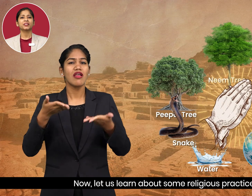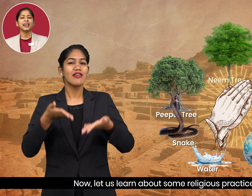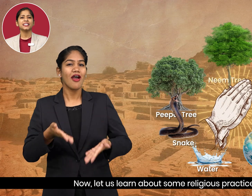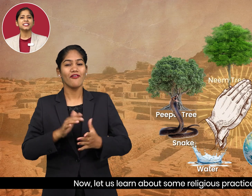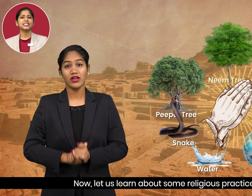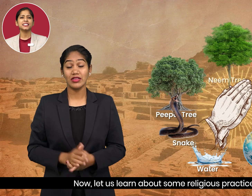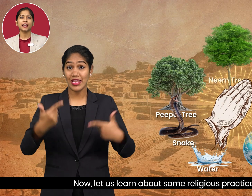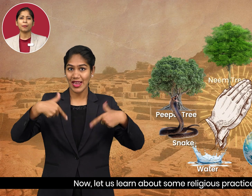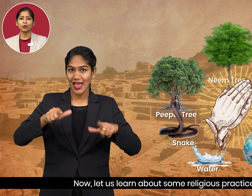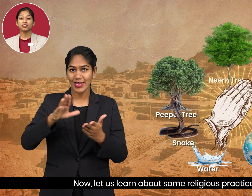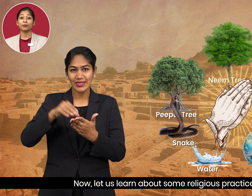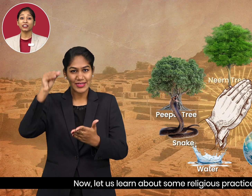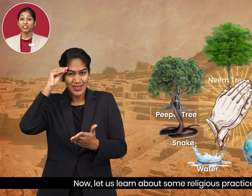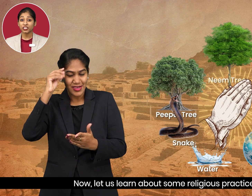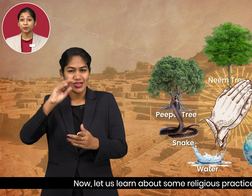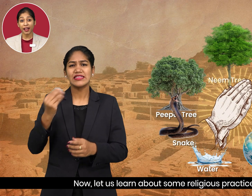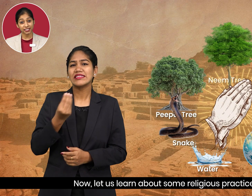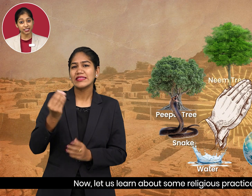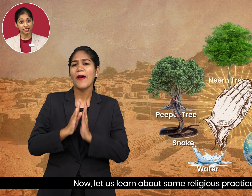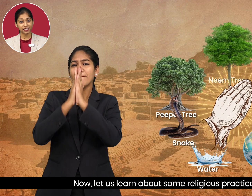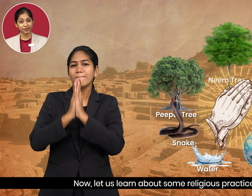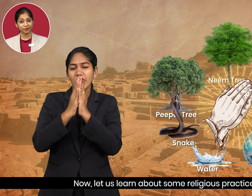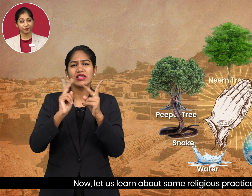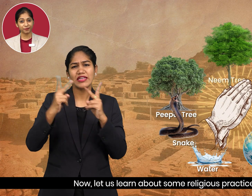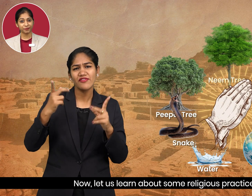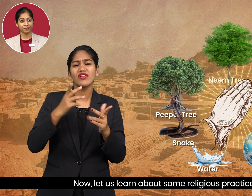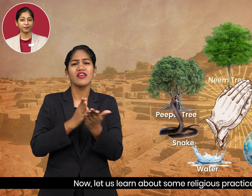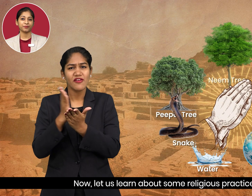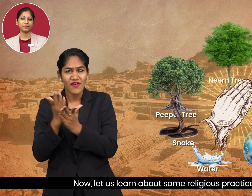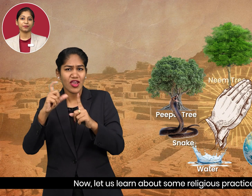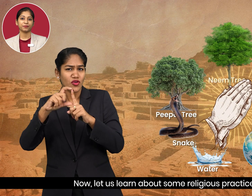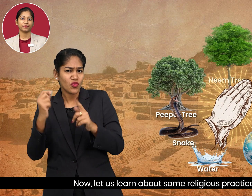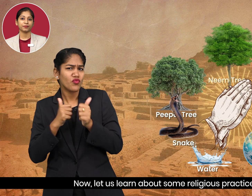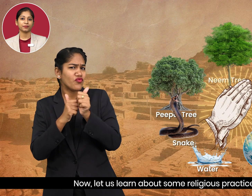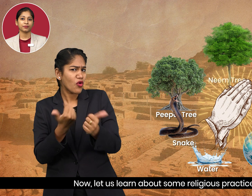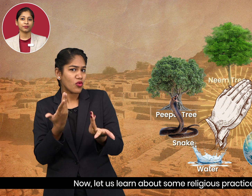Now, let us learn about some religious practices